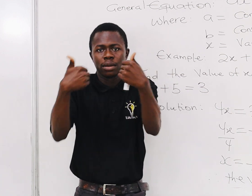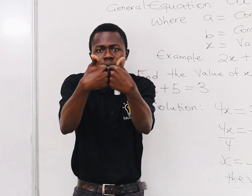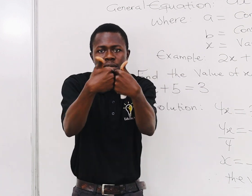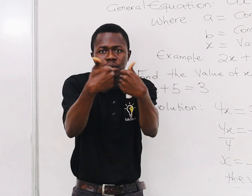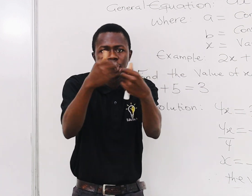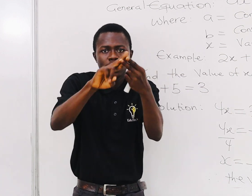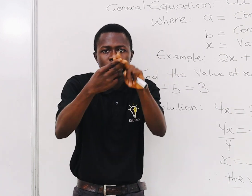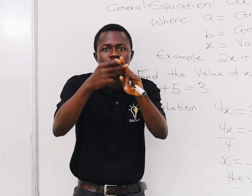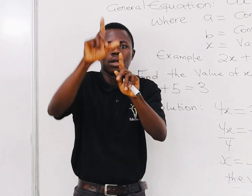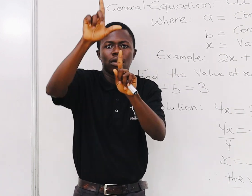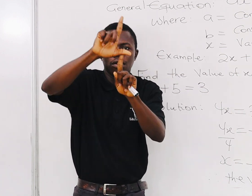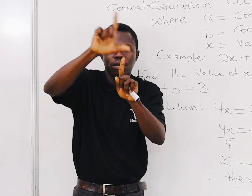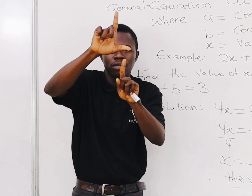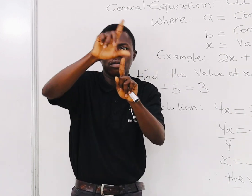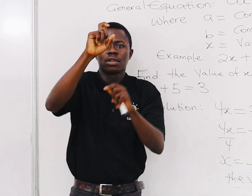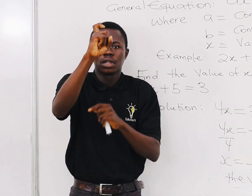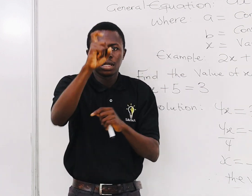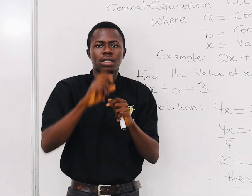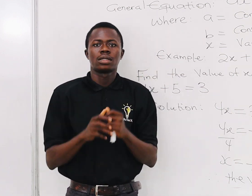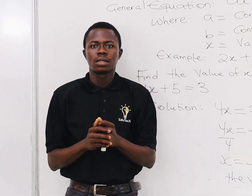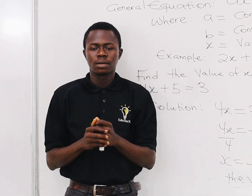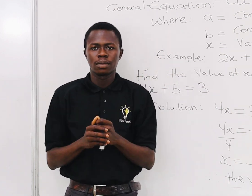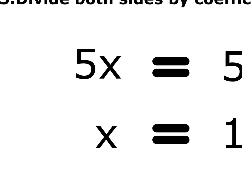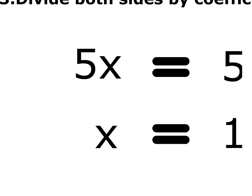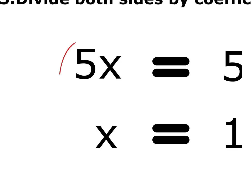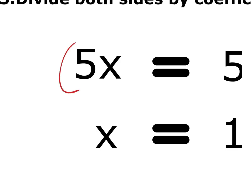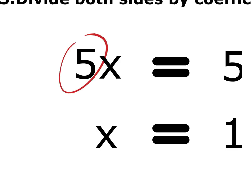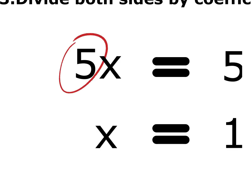by the coefficient of x.